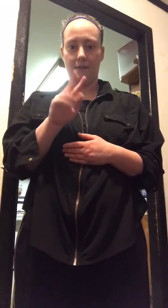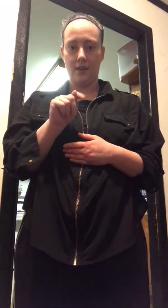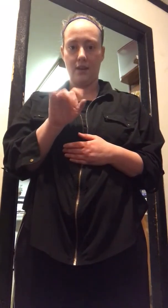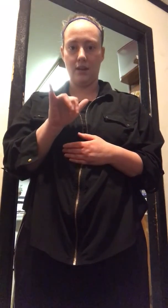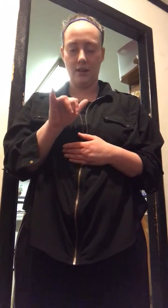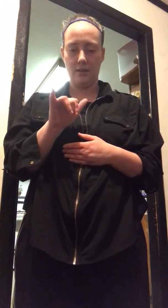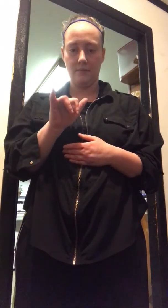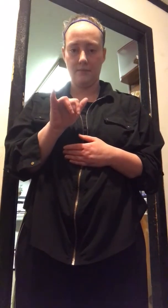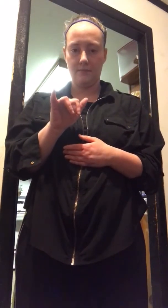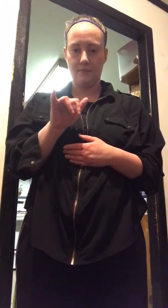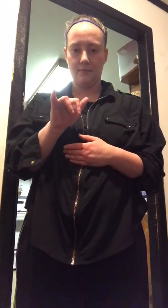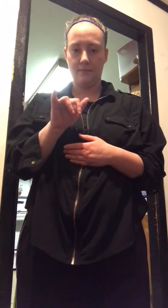cavity